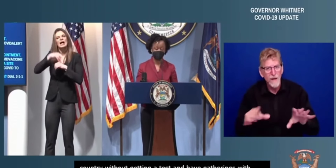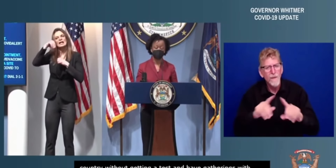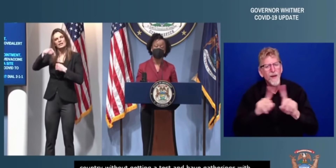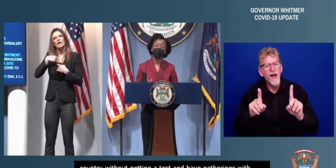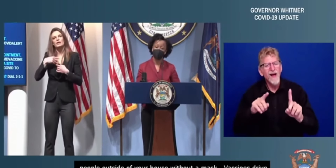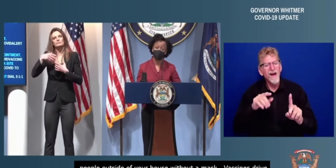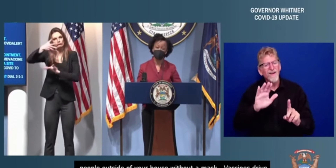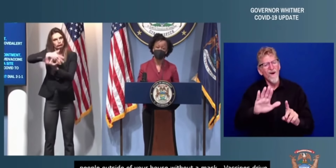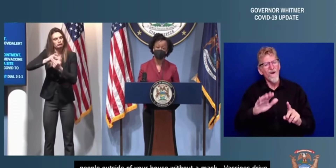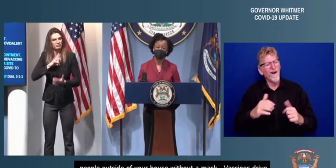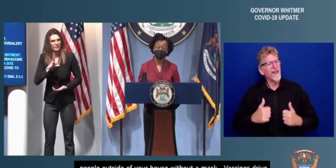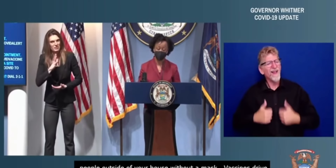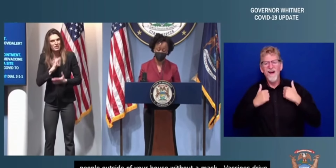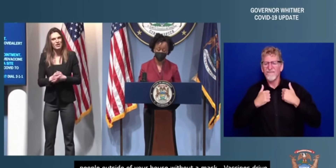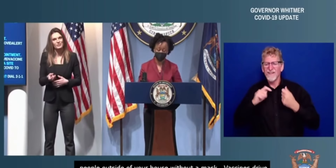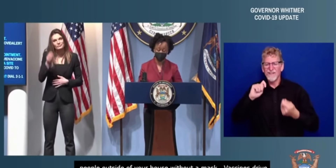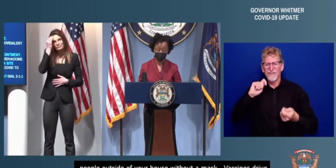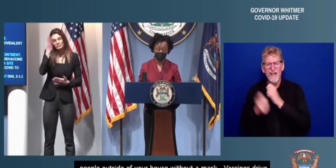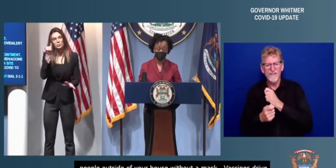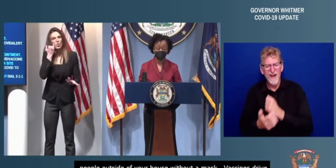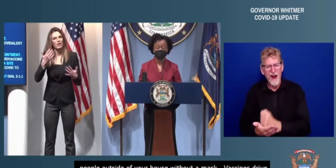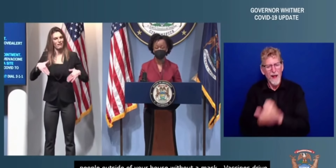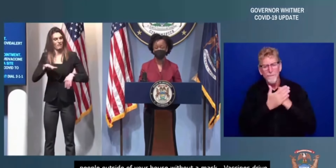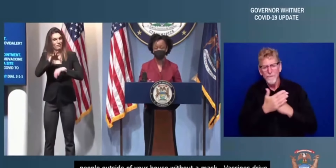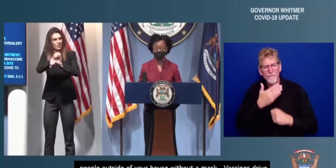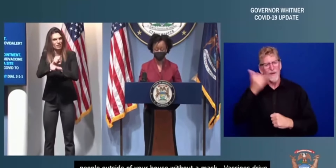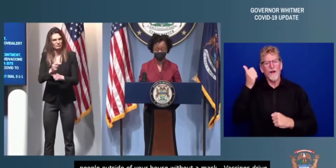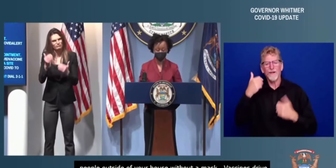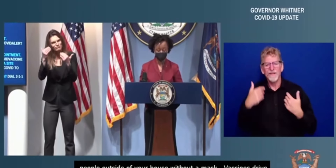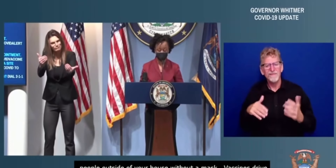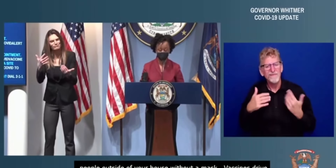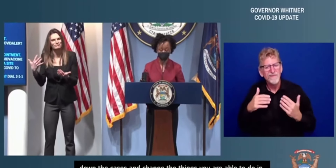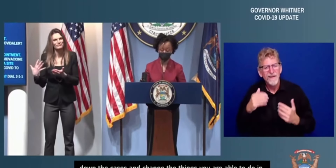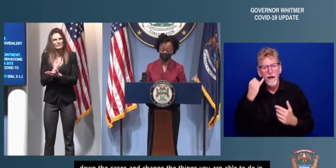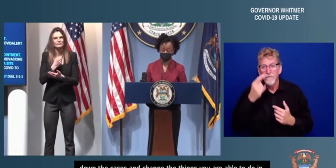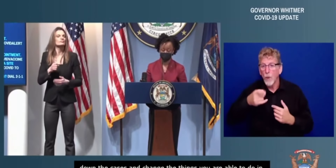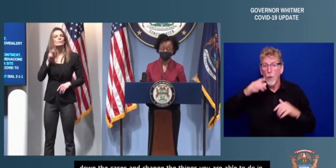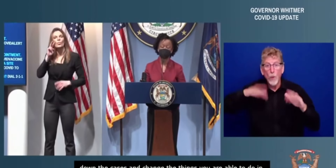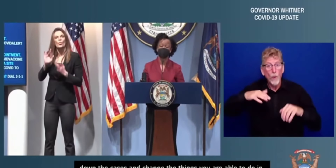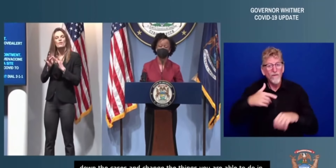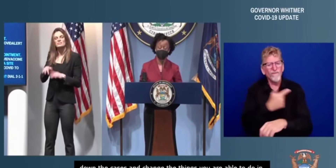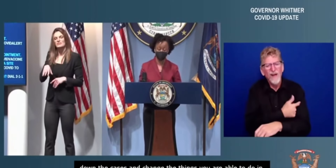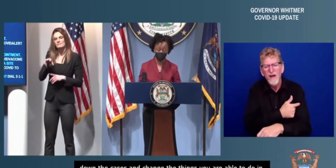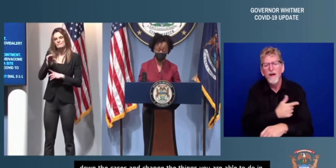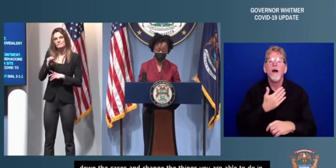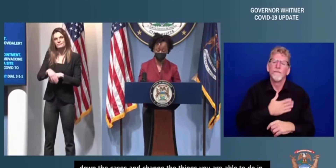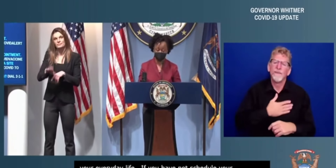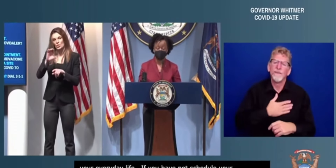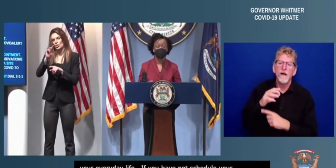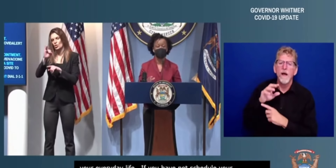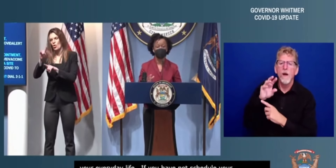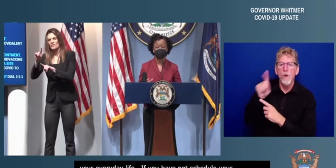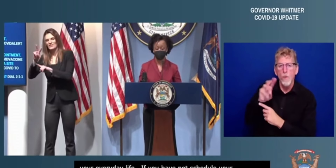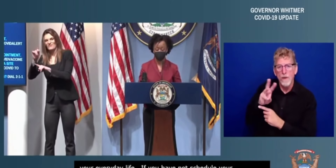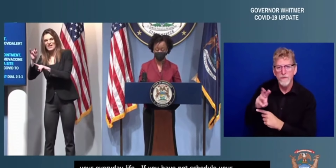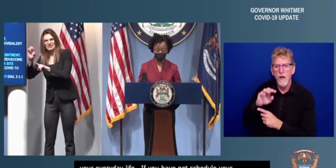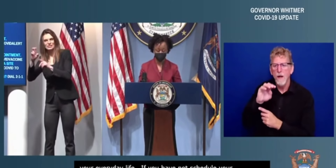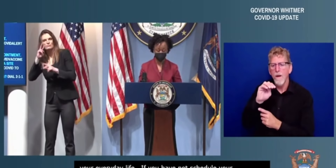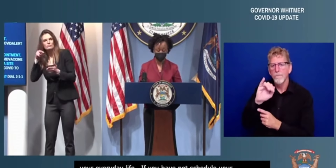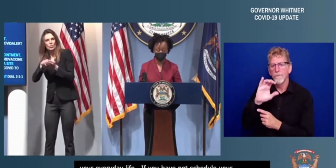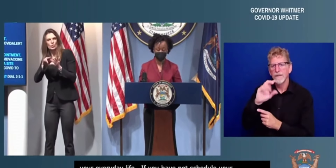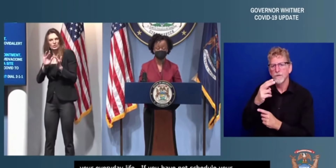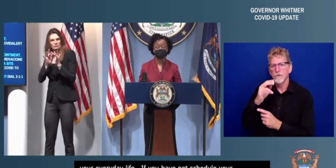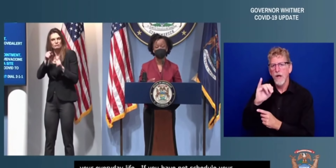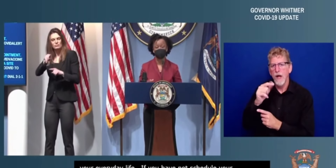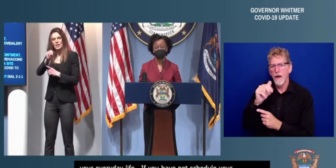life. So if you haven't scheduled your appointment yet, please visit our website at michigan.gov/COVID vaccine for a link to your